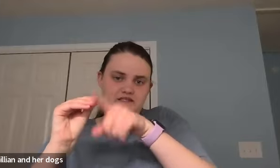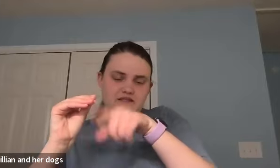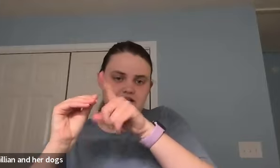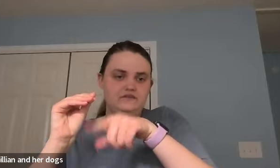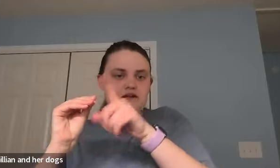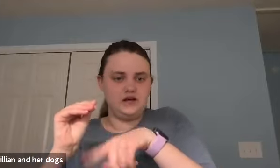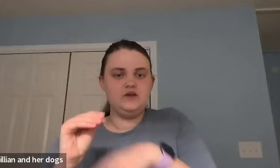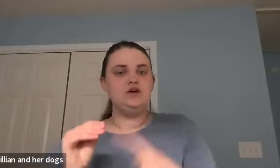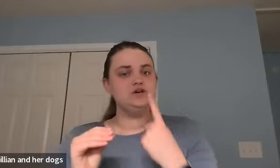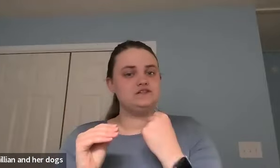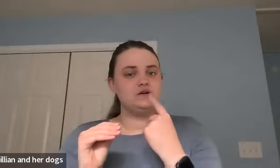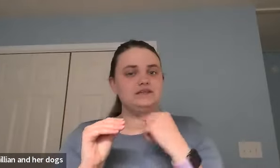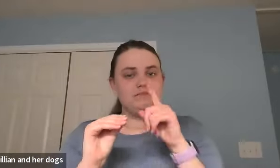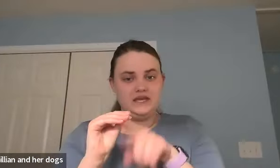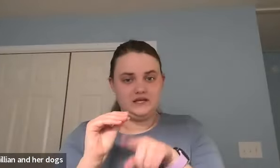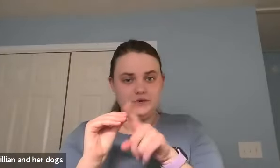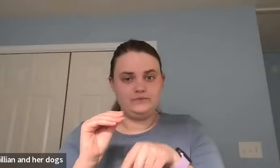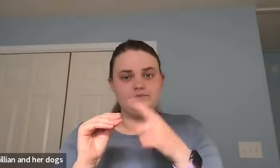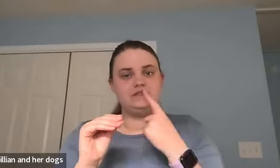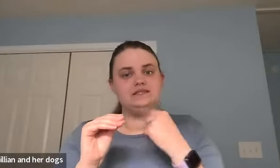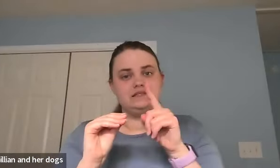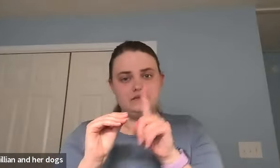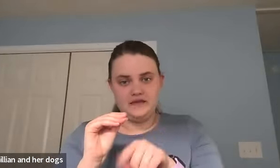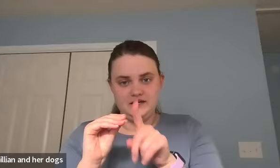the knife. Yeah, chop. So tomato. I'm